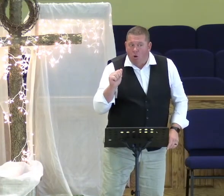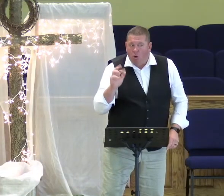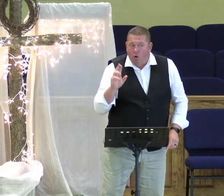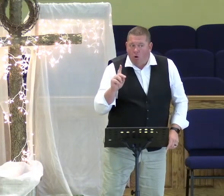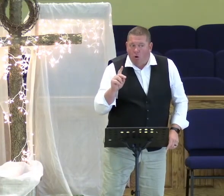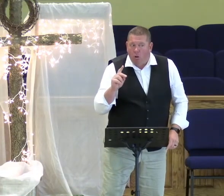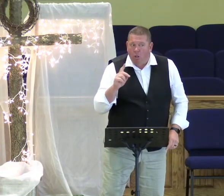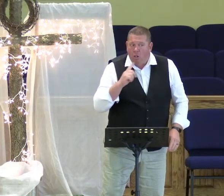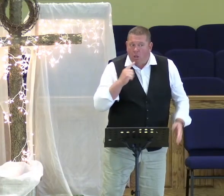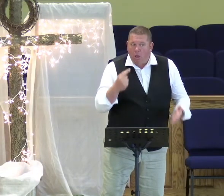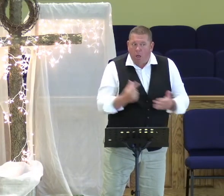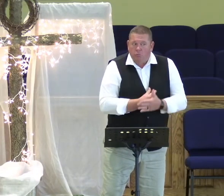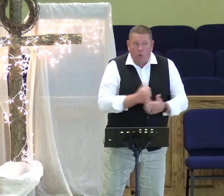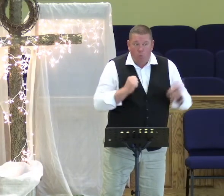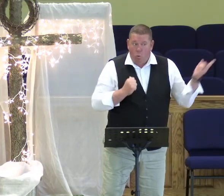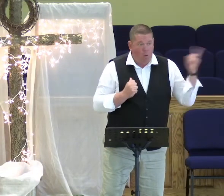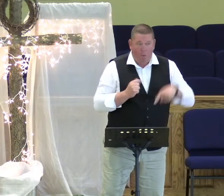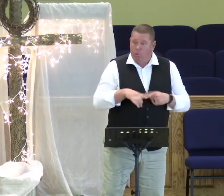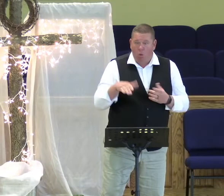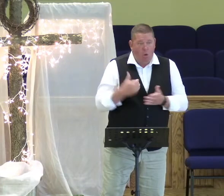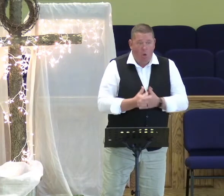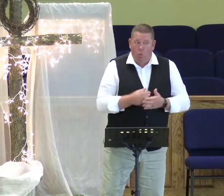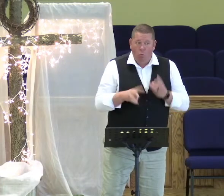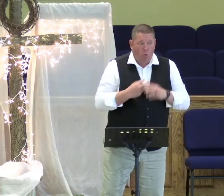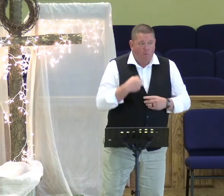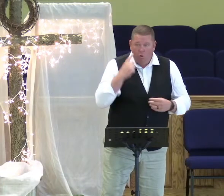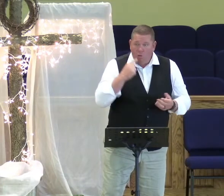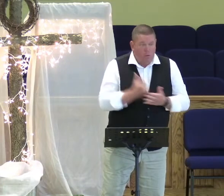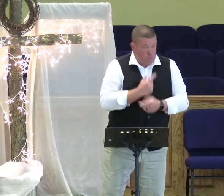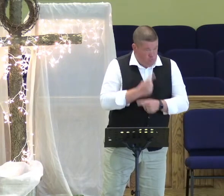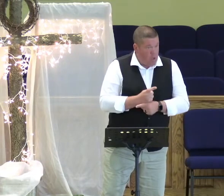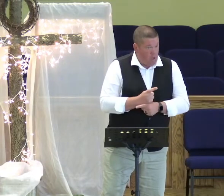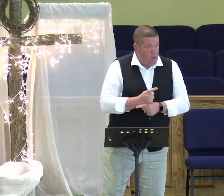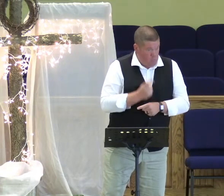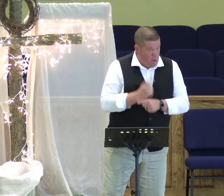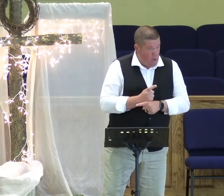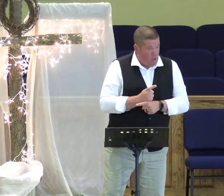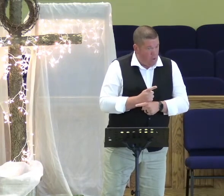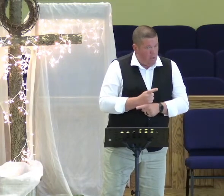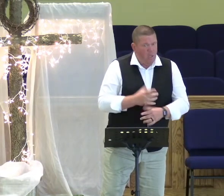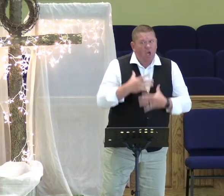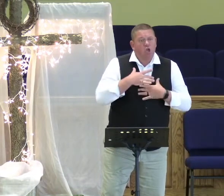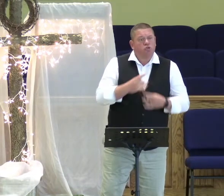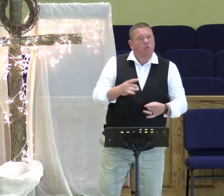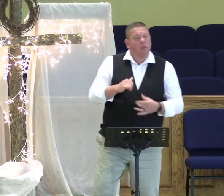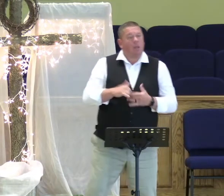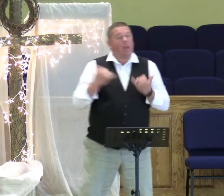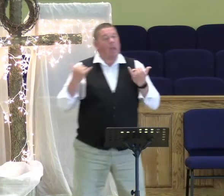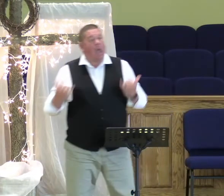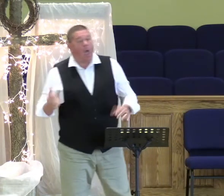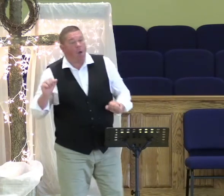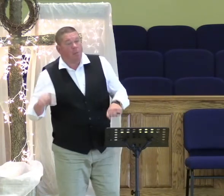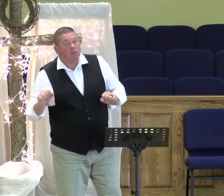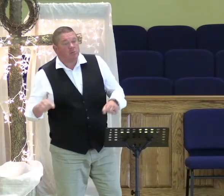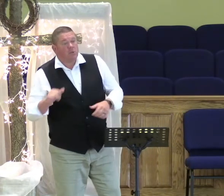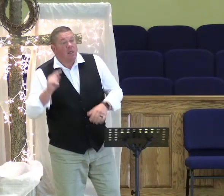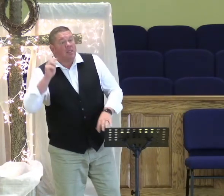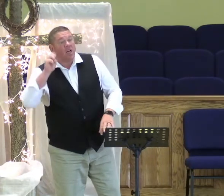he says, till all the world has heard the gospel. He won't come till all the world has heard the gospel, right? It's interesting that now